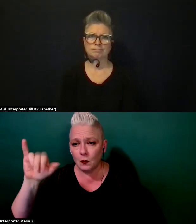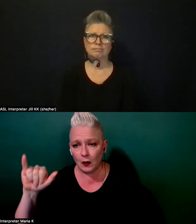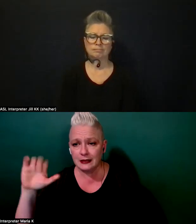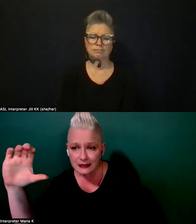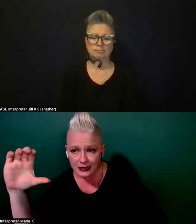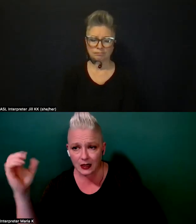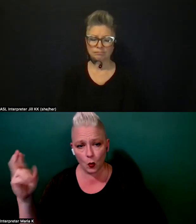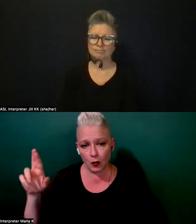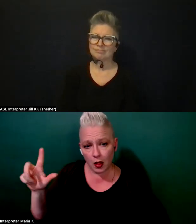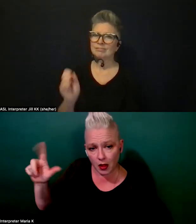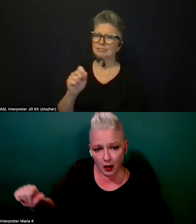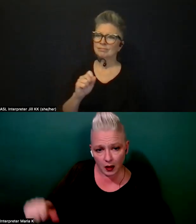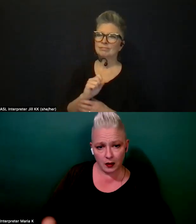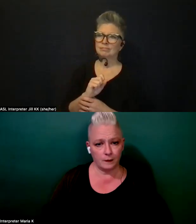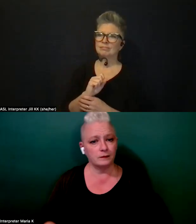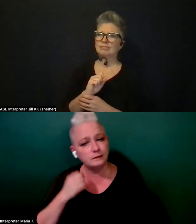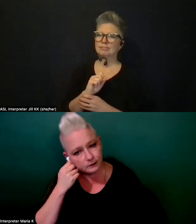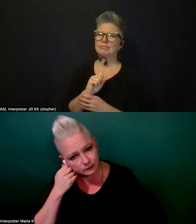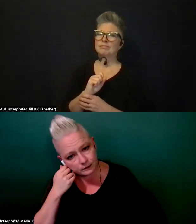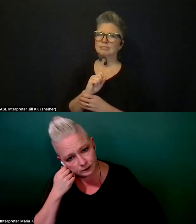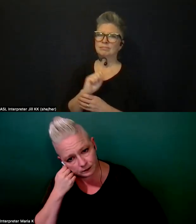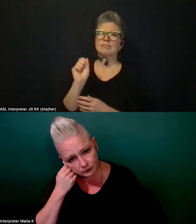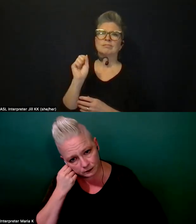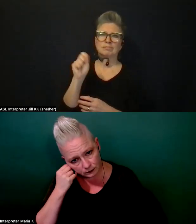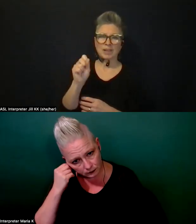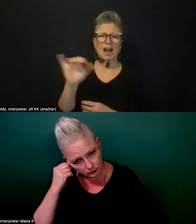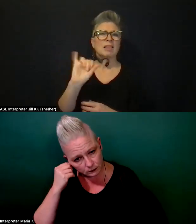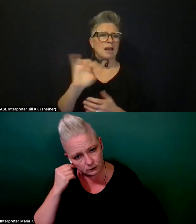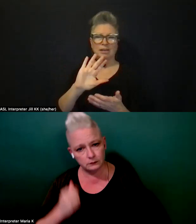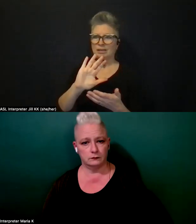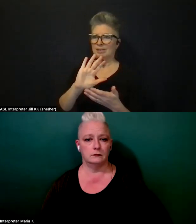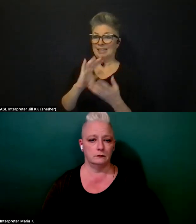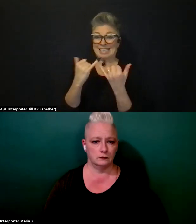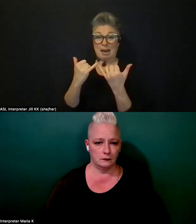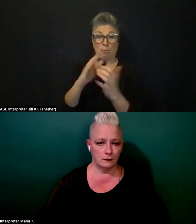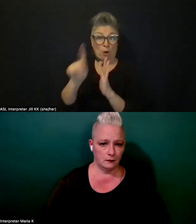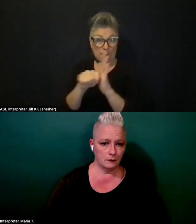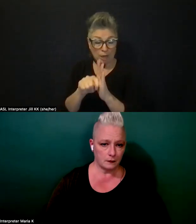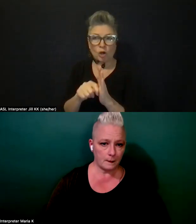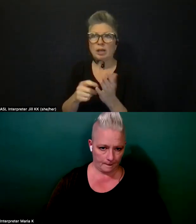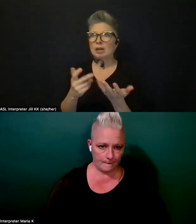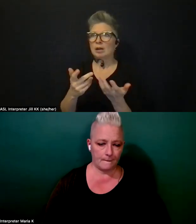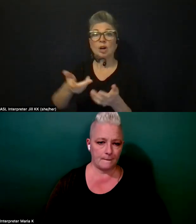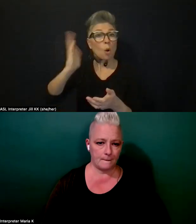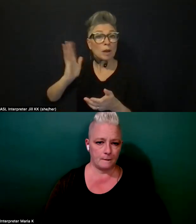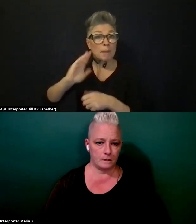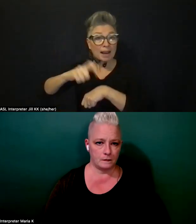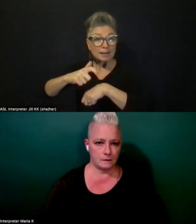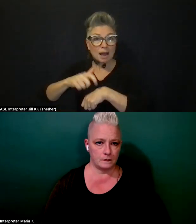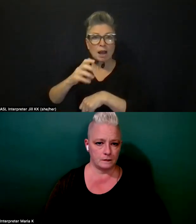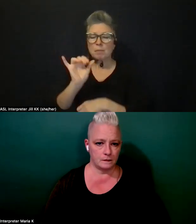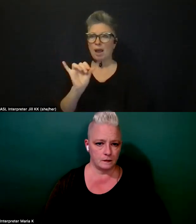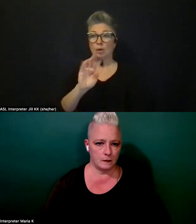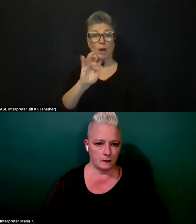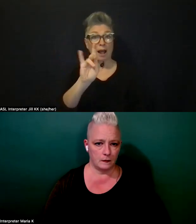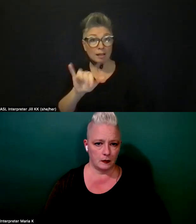like contemporary period and going back in time, like reality Christmas.